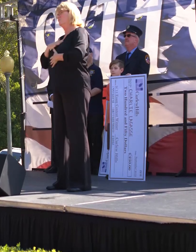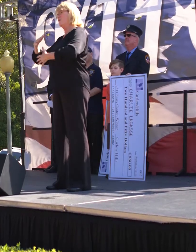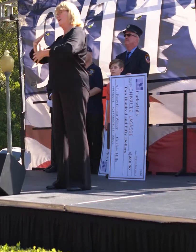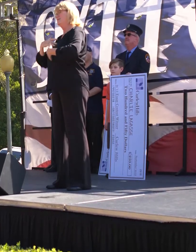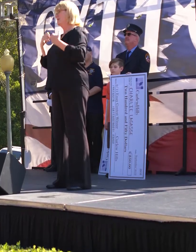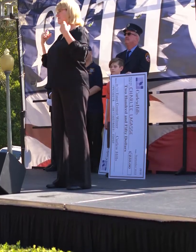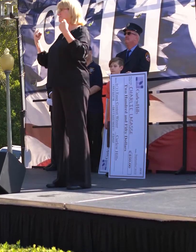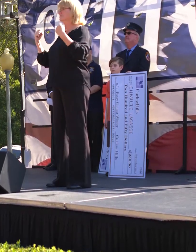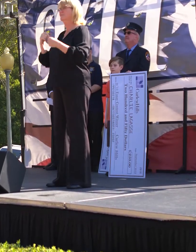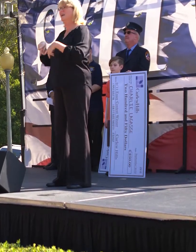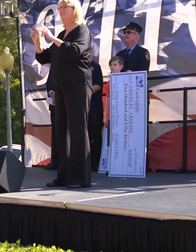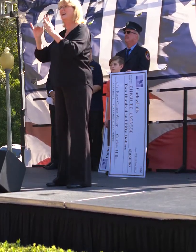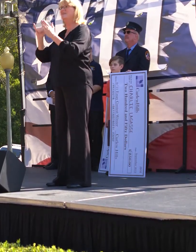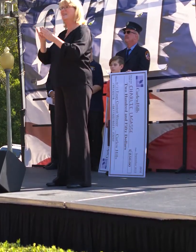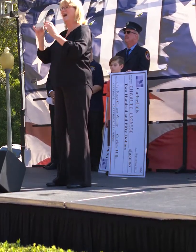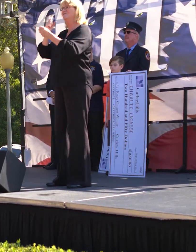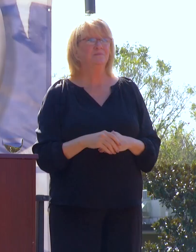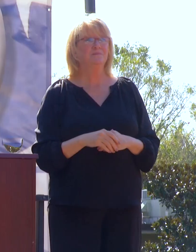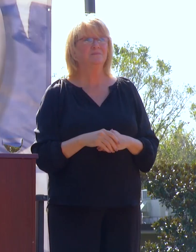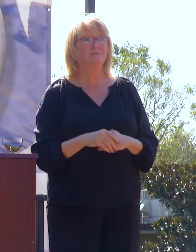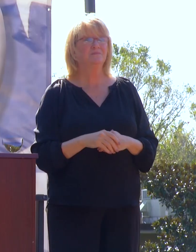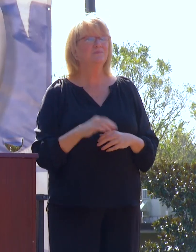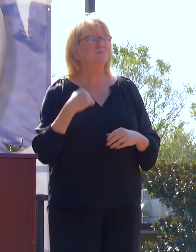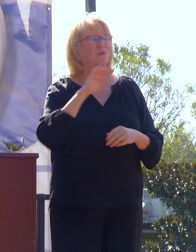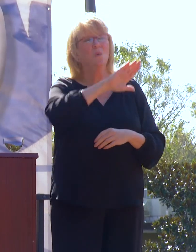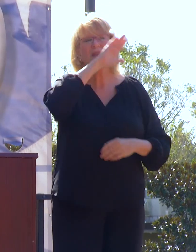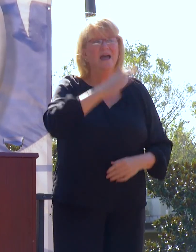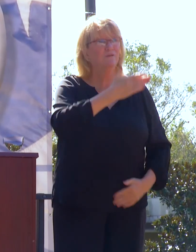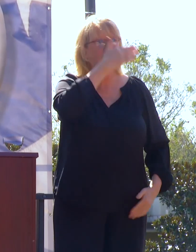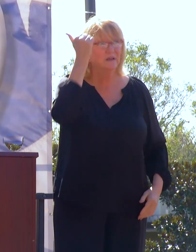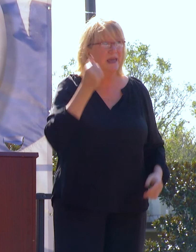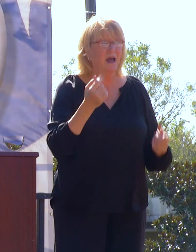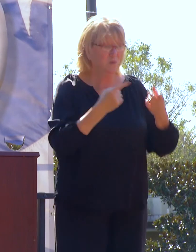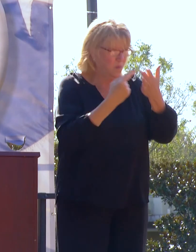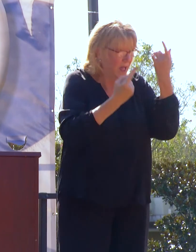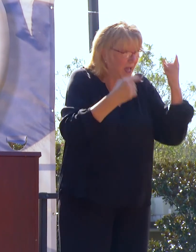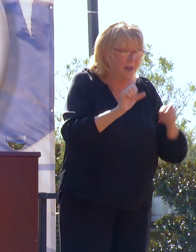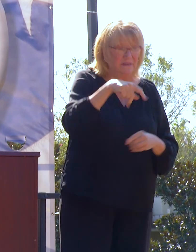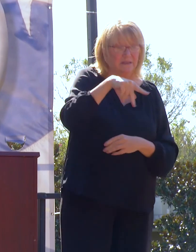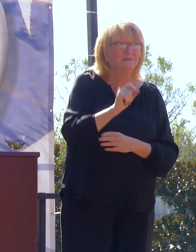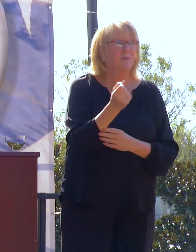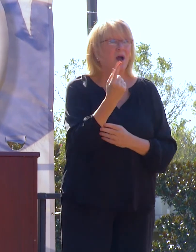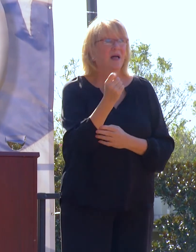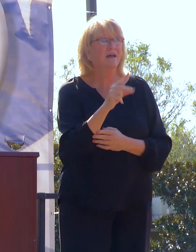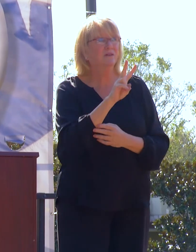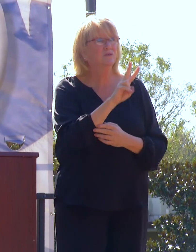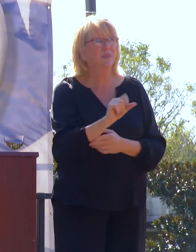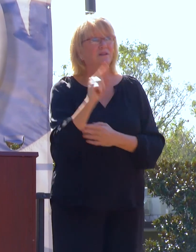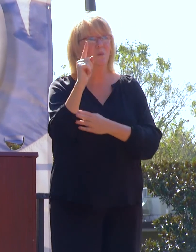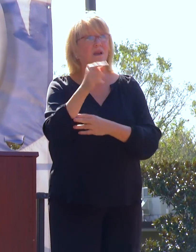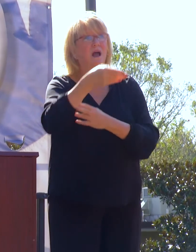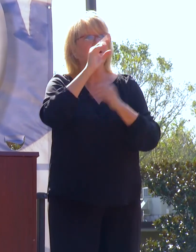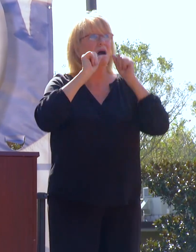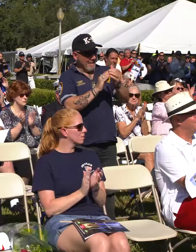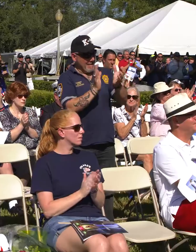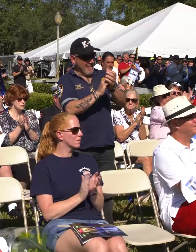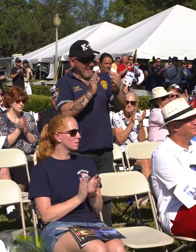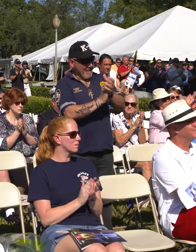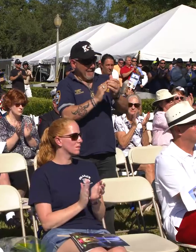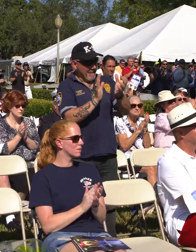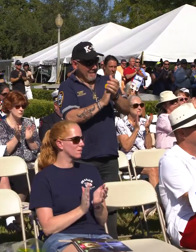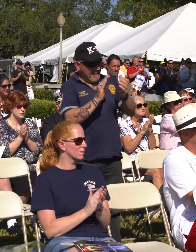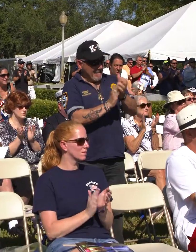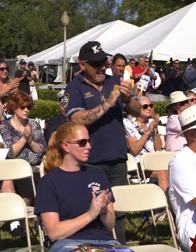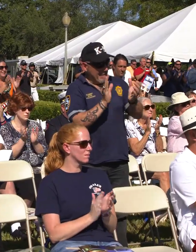breathing. Let that freedom ring forever true. We will never forget the tragedy of September 11th, 2001. God bless America.